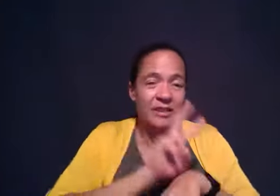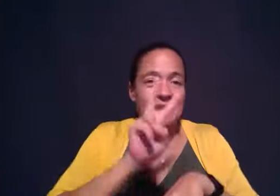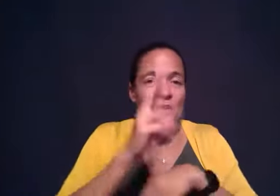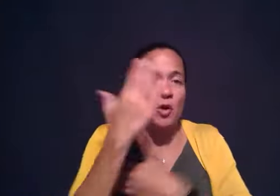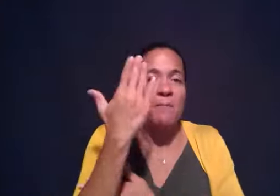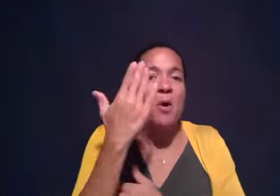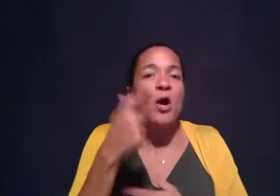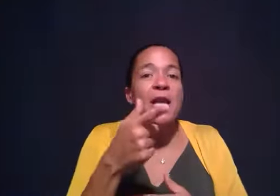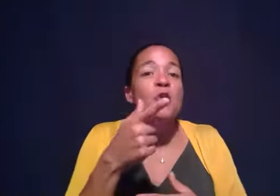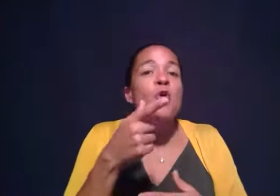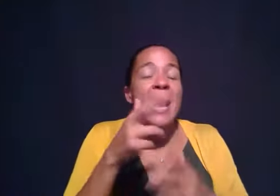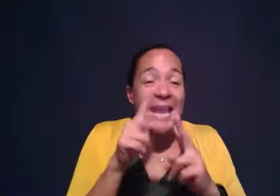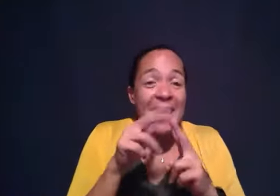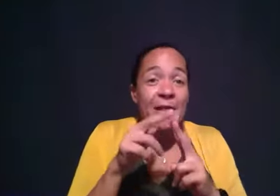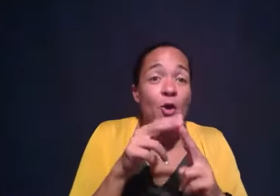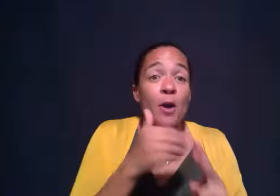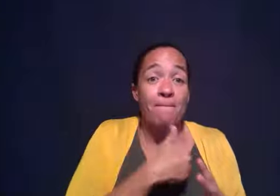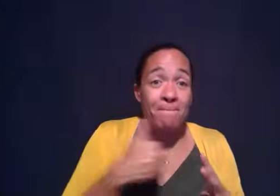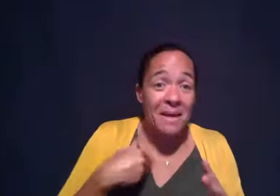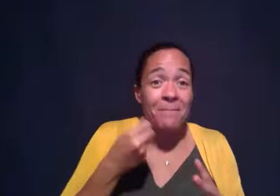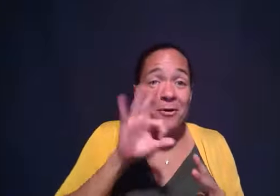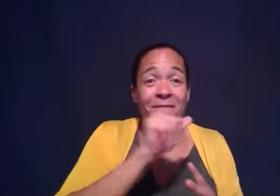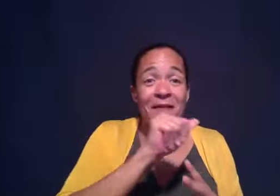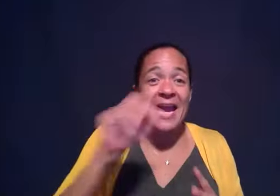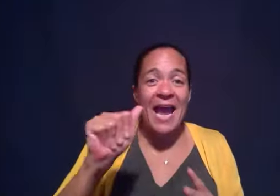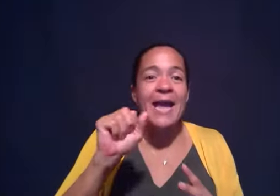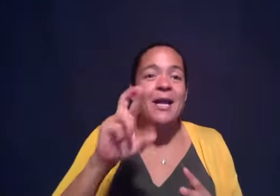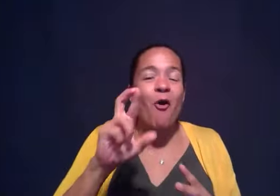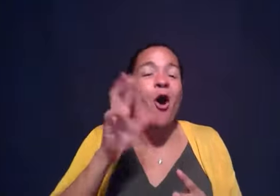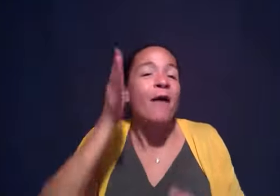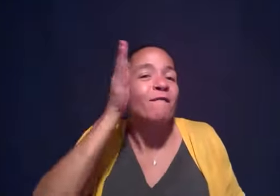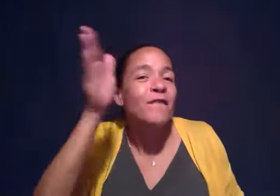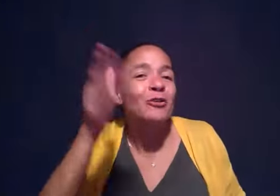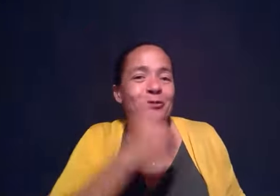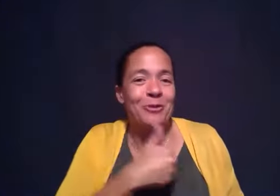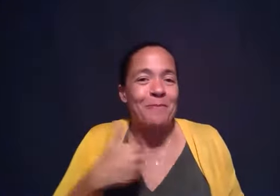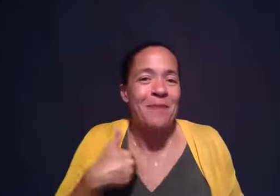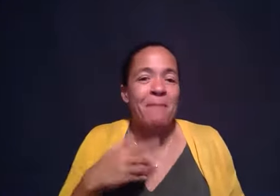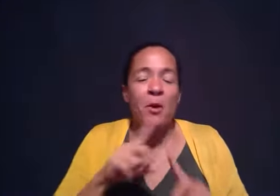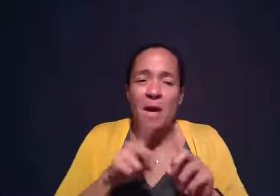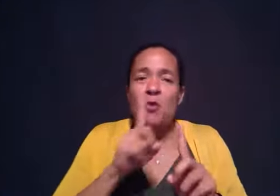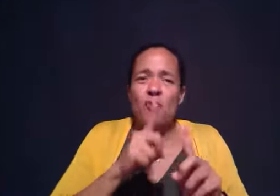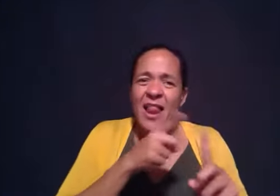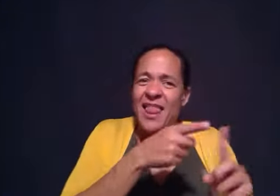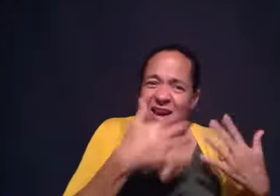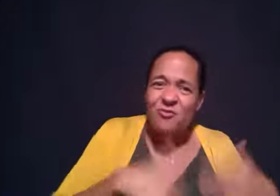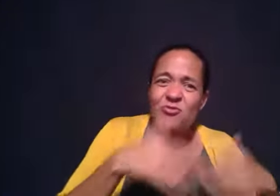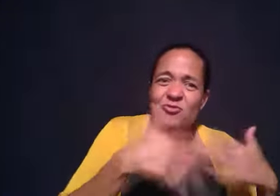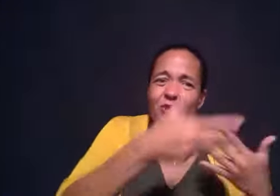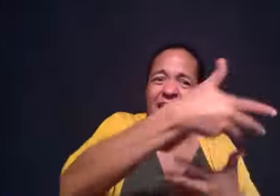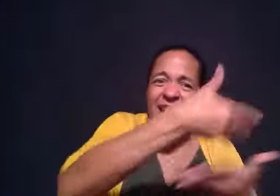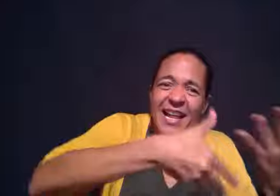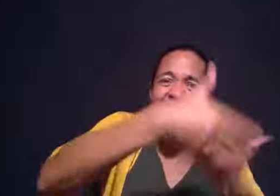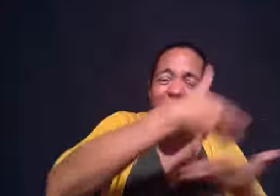but there was something so attractive about the way that you guys all got along. It's exactly what I saw when